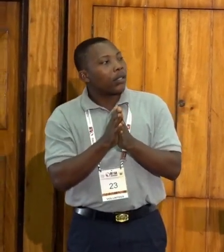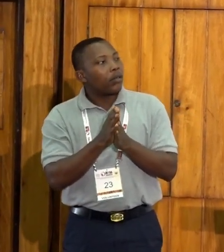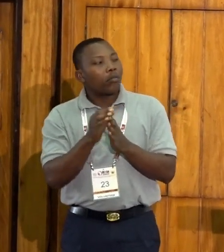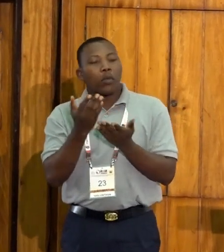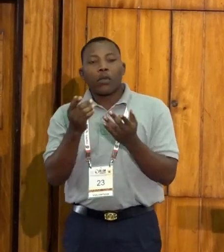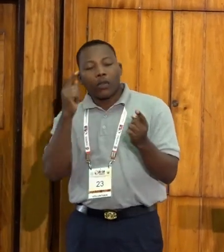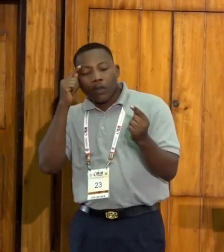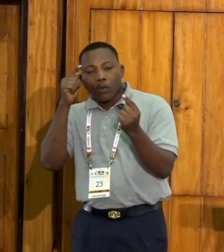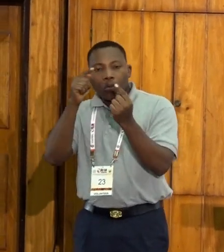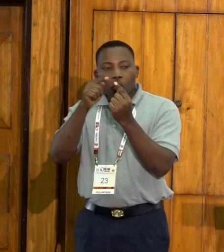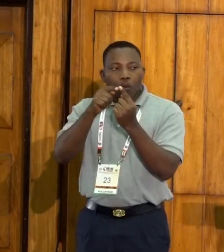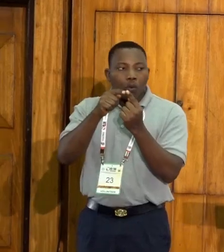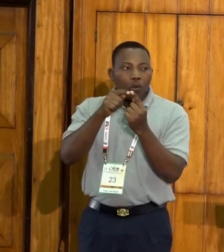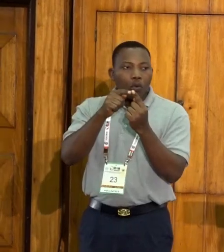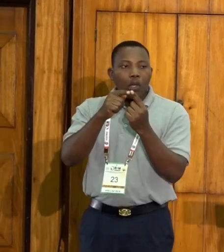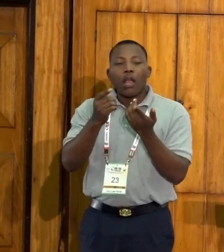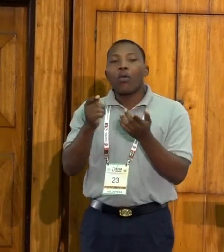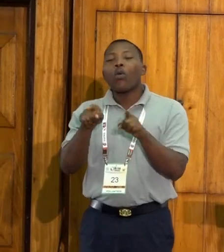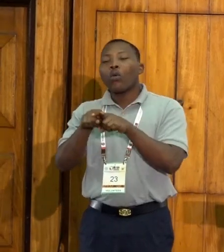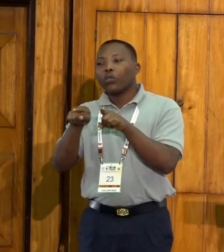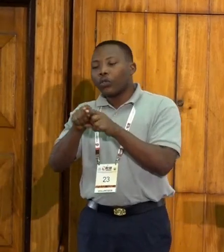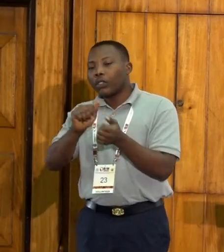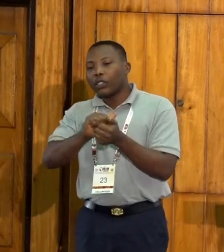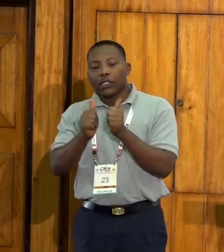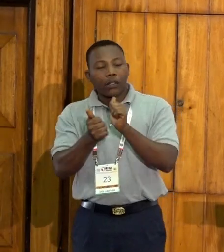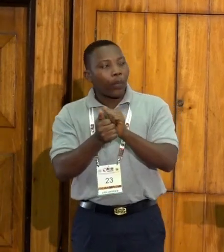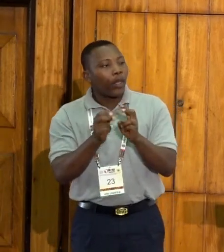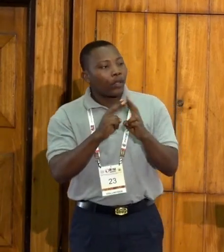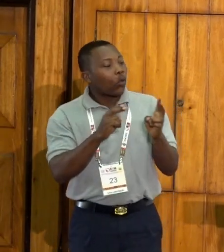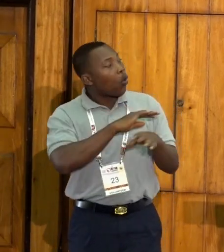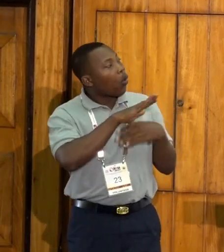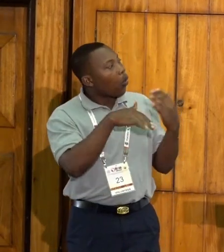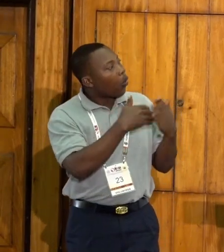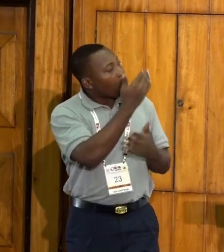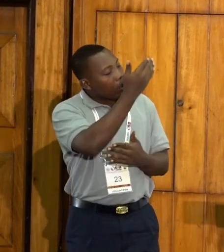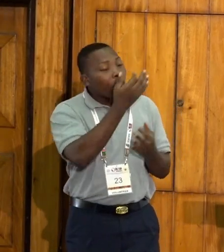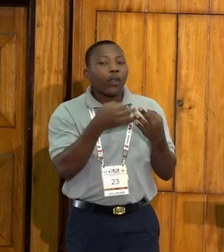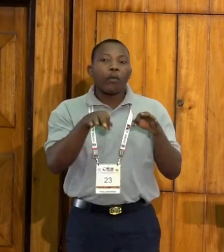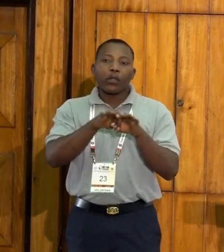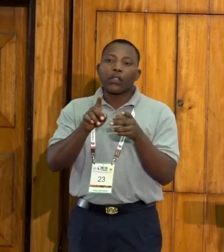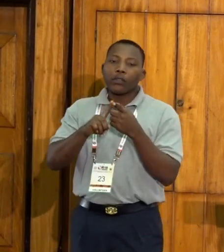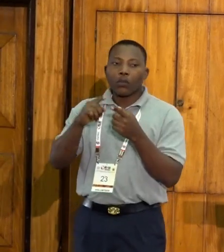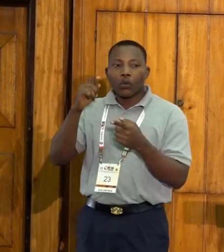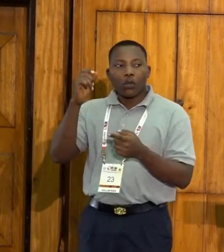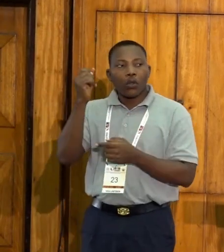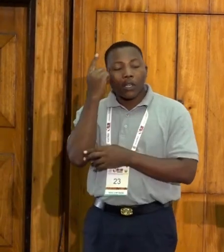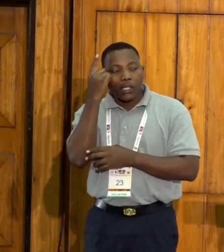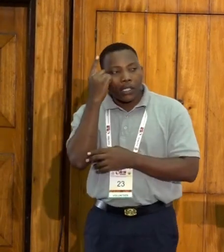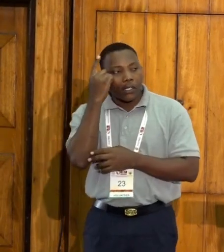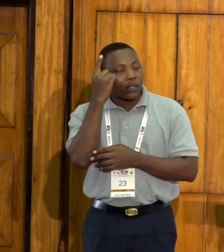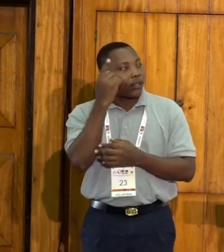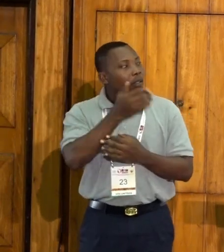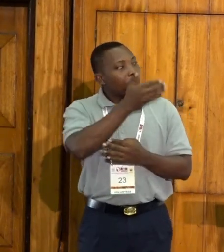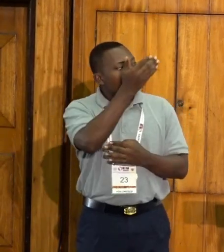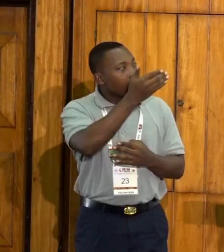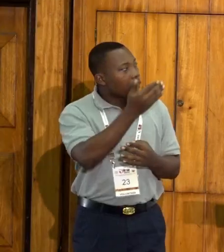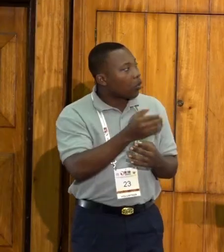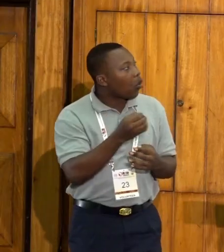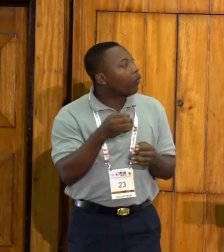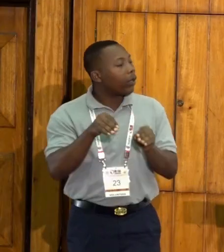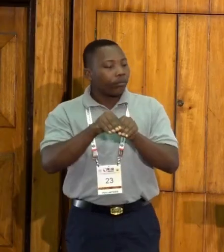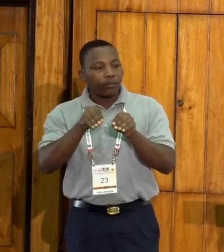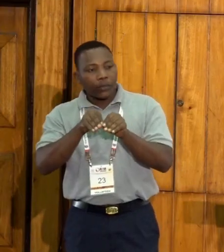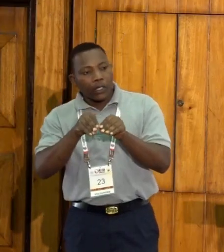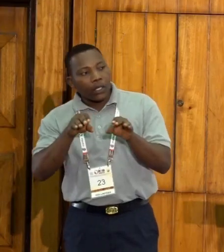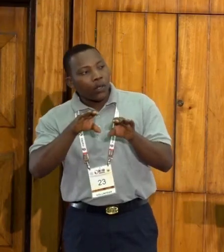target beneficiaries are also changing. So we thought that it's very important for us to understand the preferences of the LGBTQ